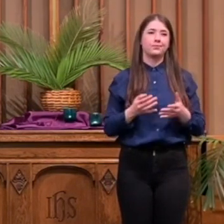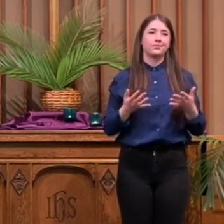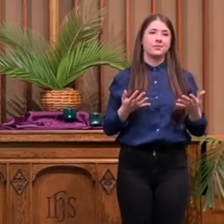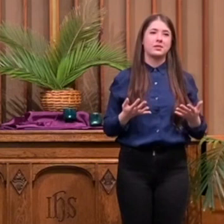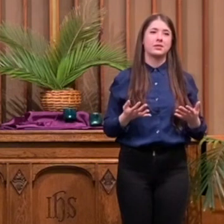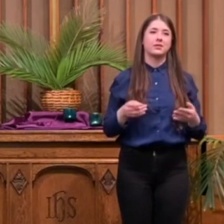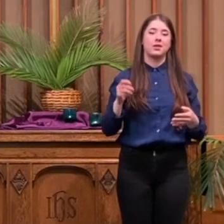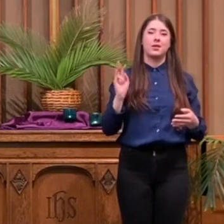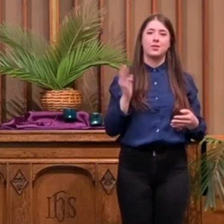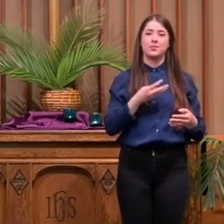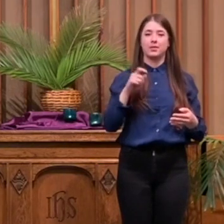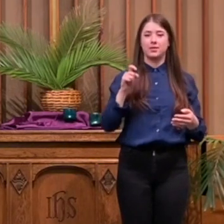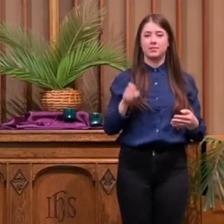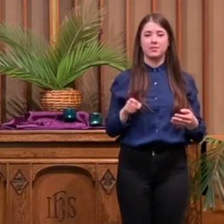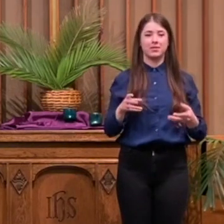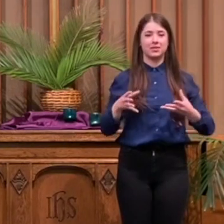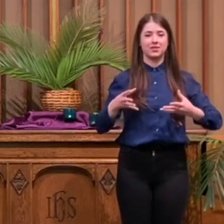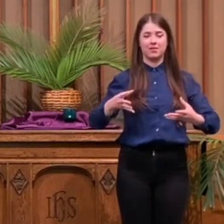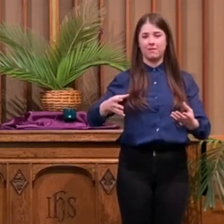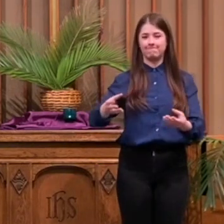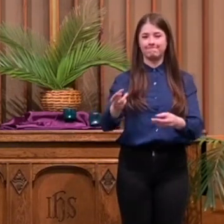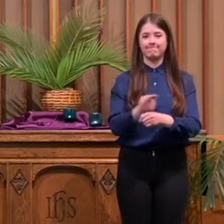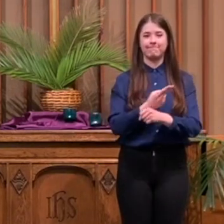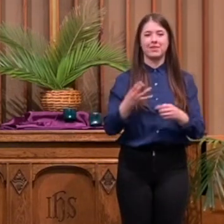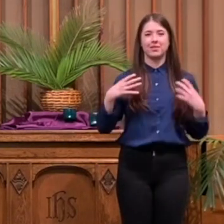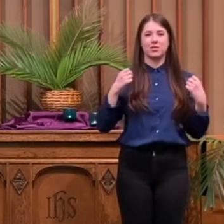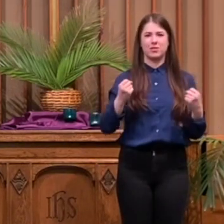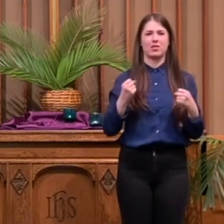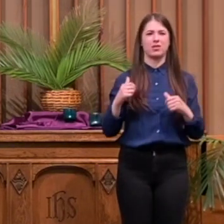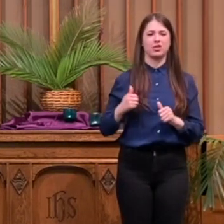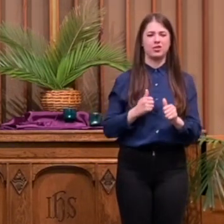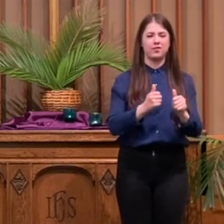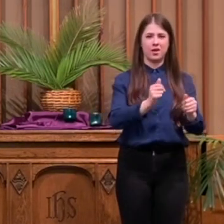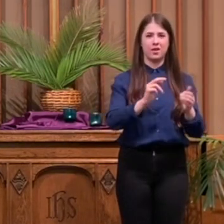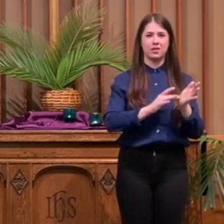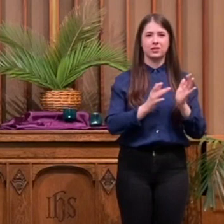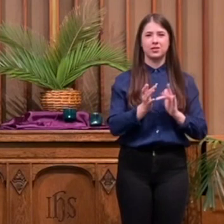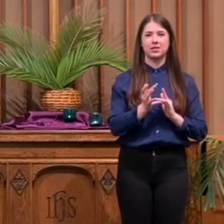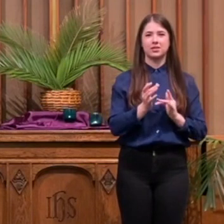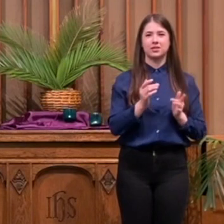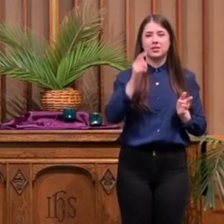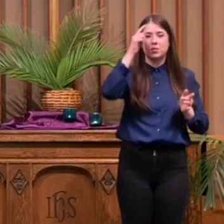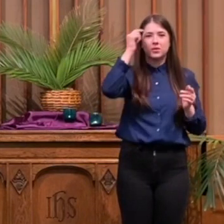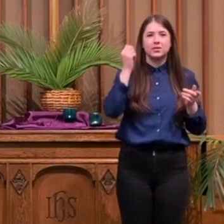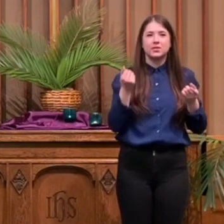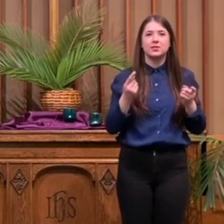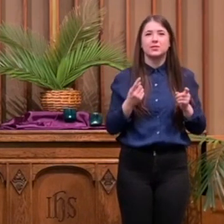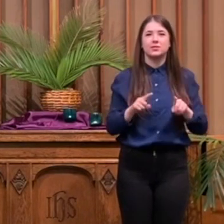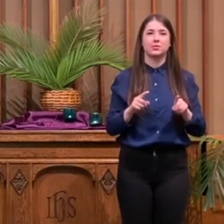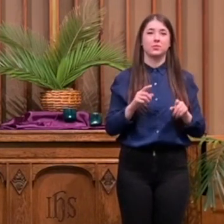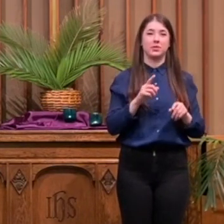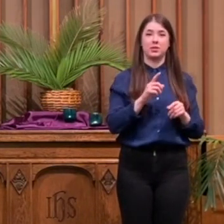we must draw on courage to follow Jesus. Because when we do, we